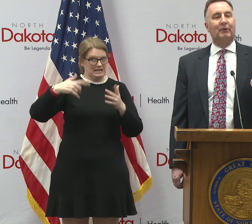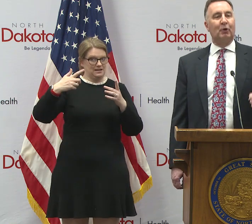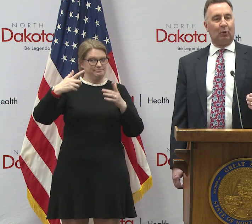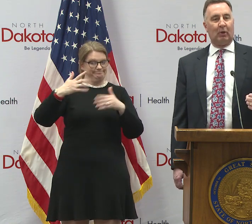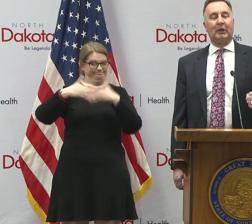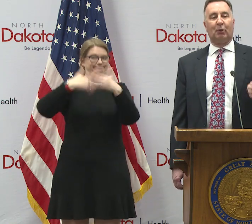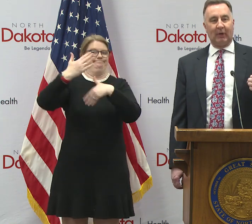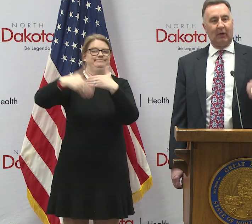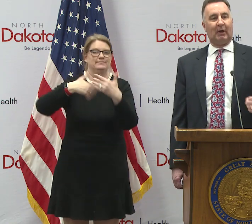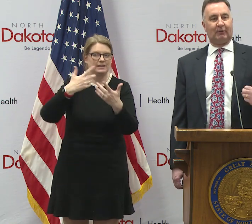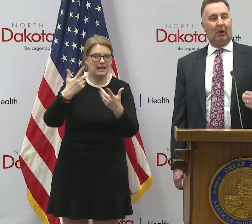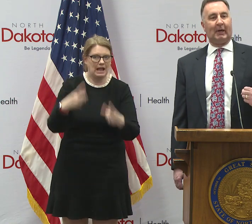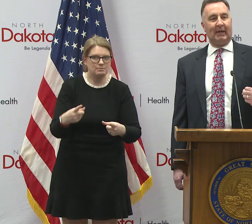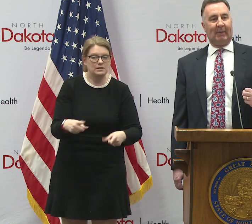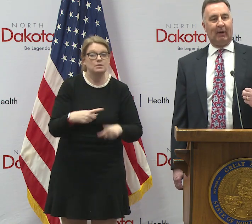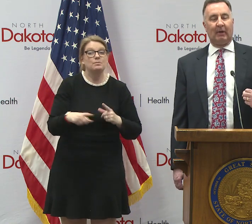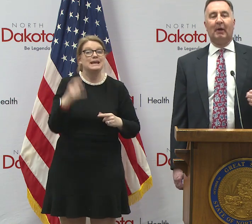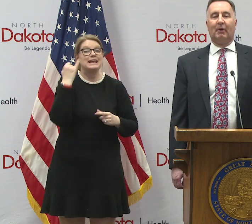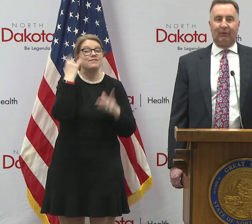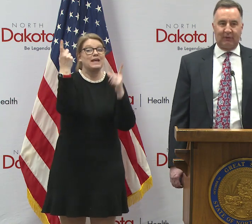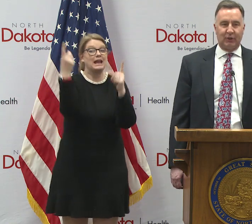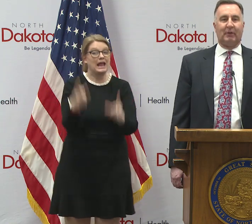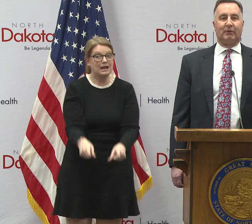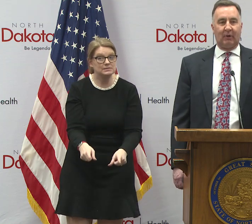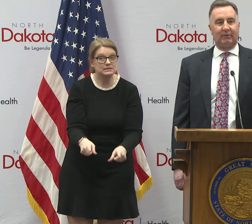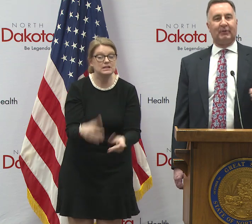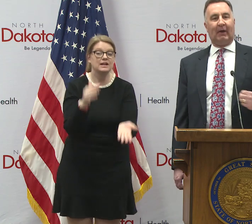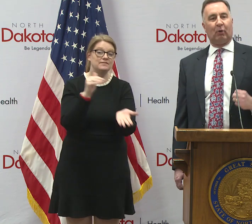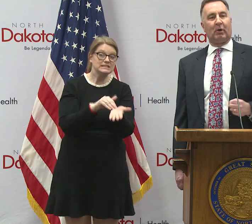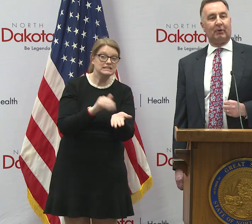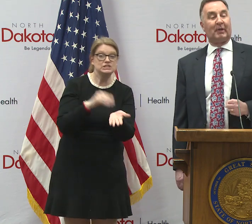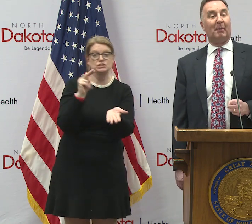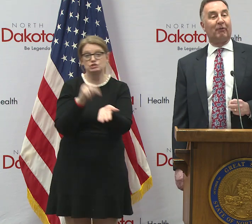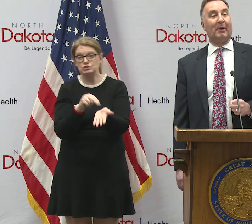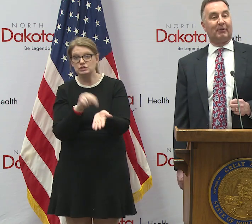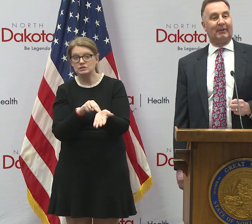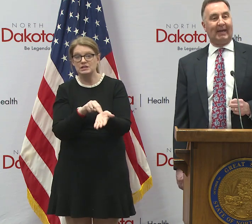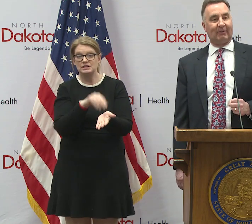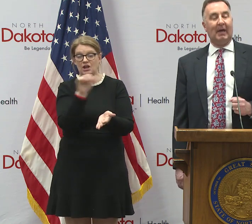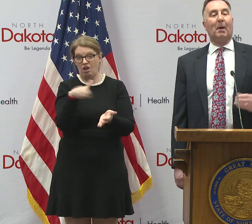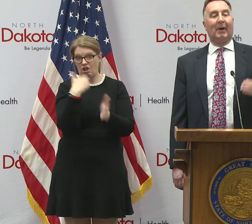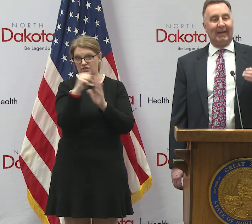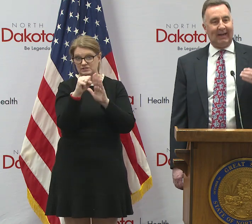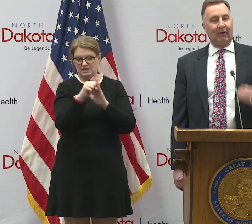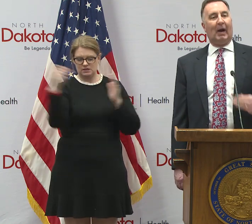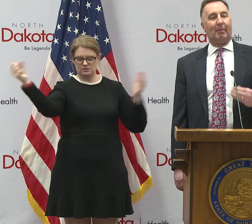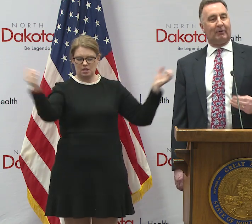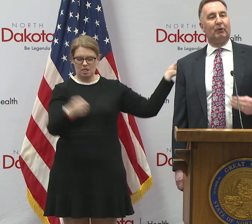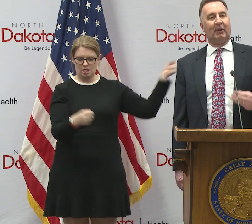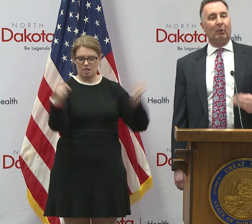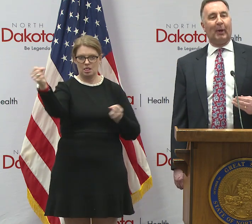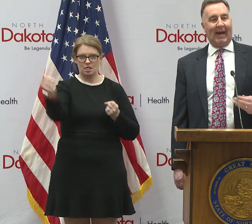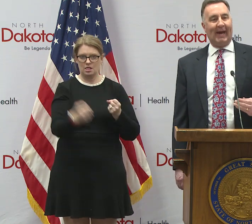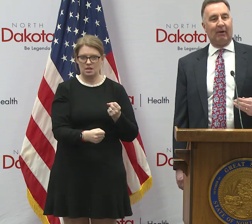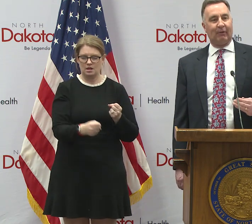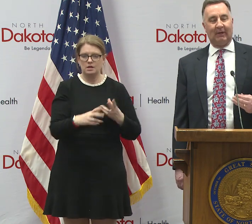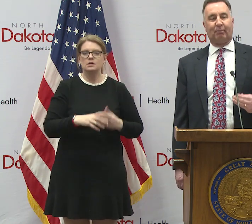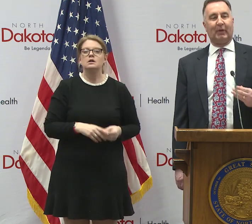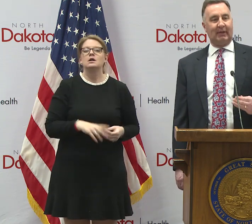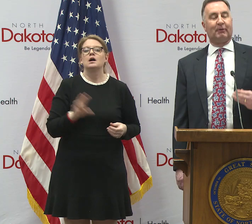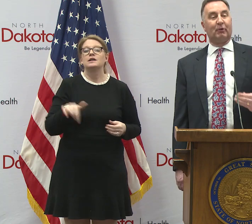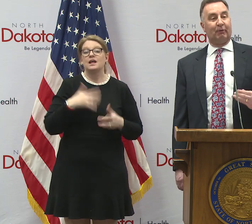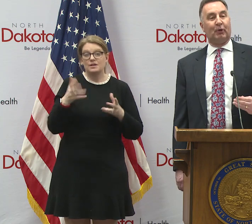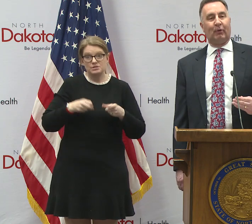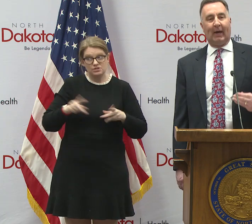if they do, you will hear us talking about physicians, nurses, other workers coming from other states. But another opportunity we have